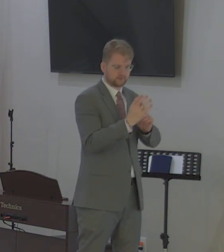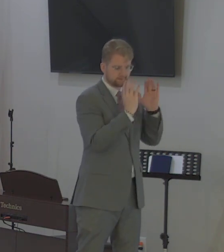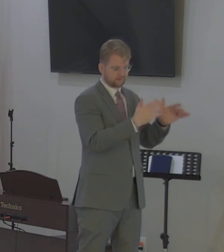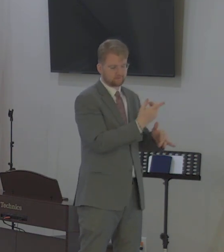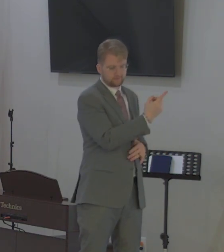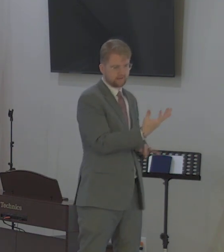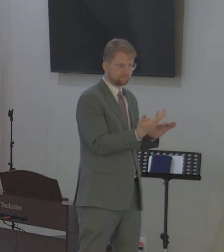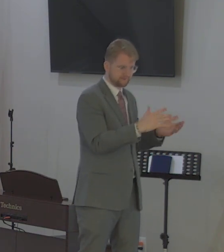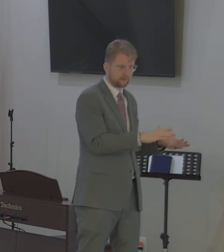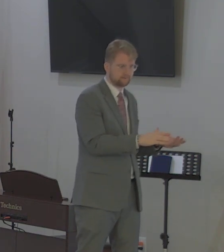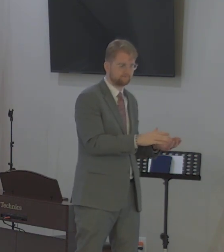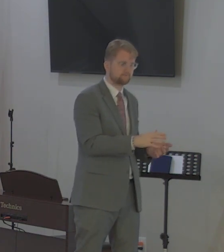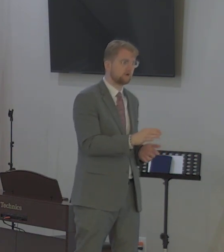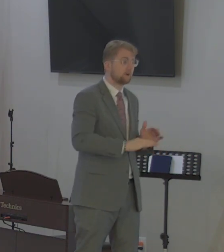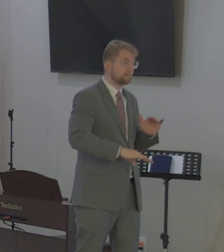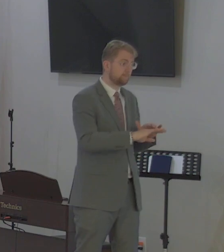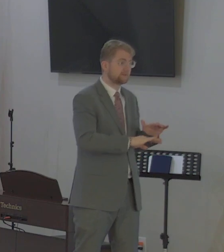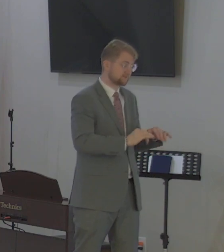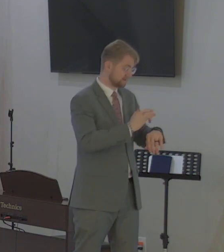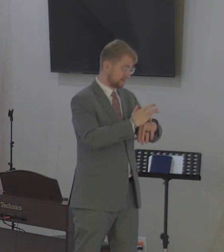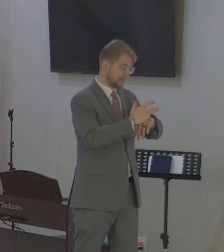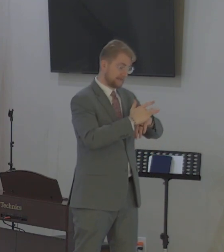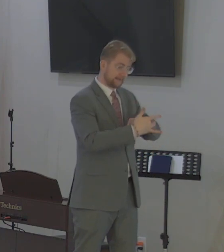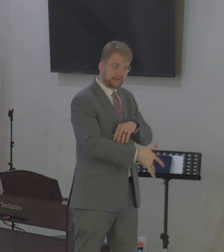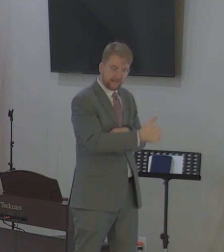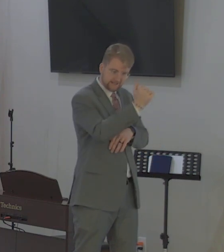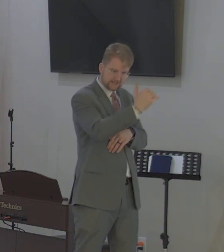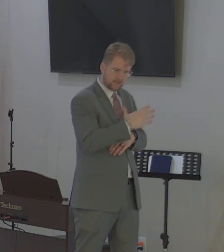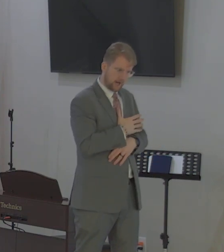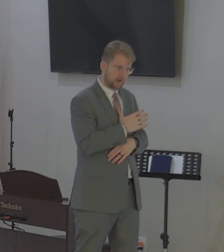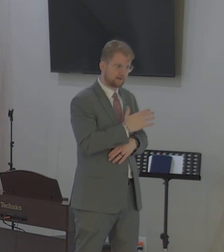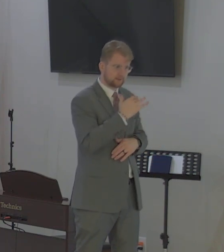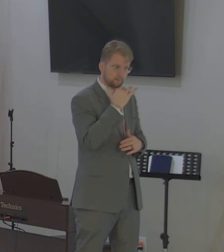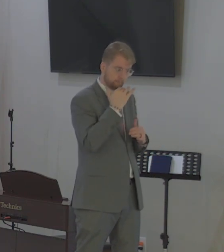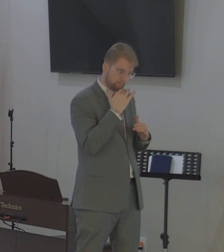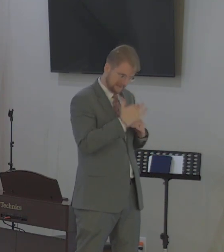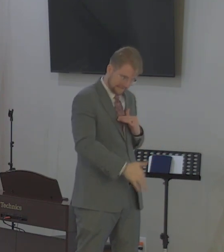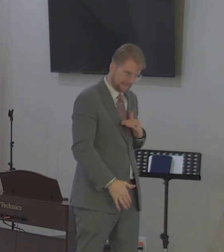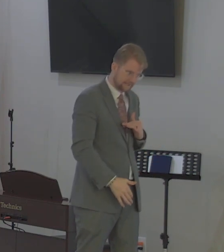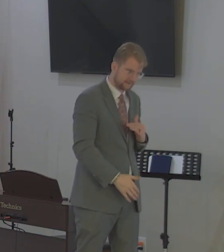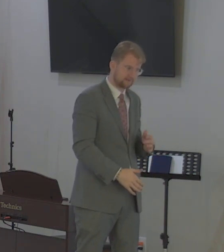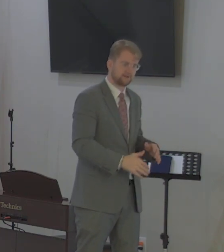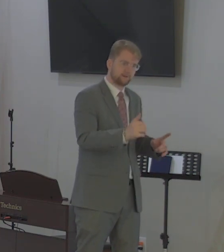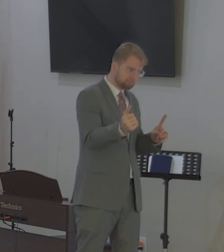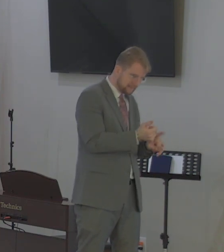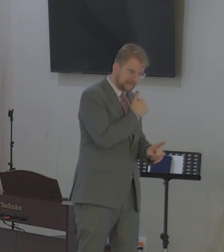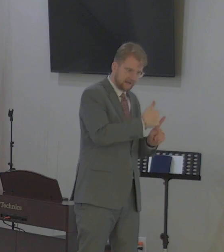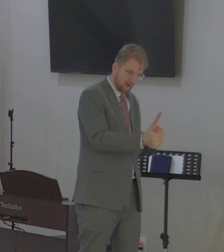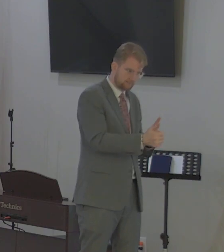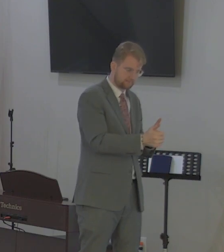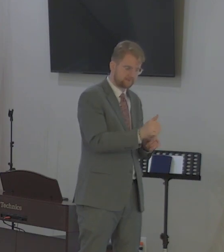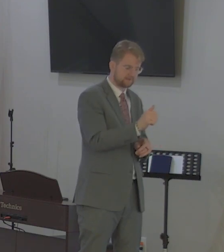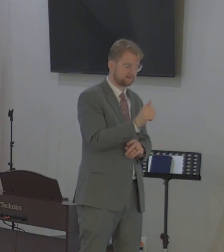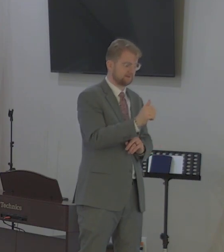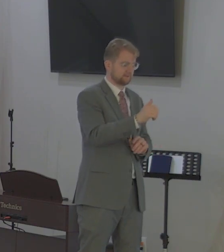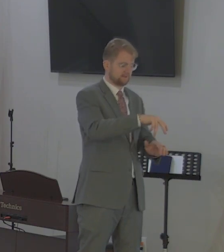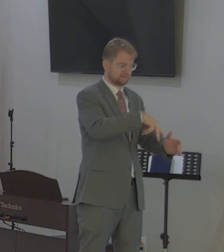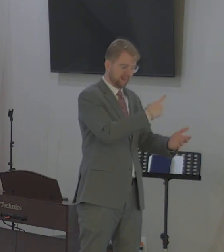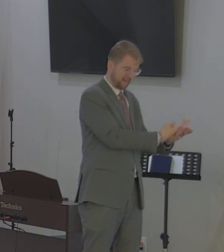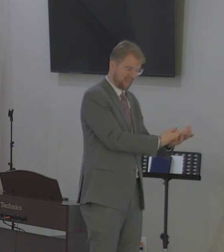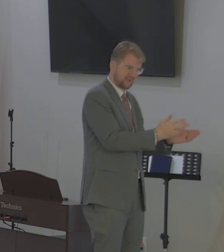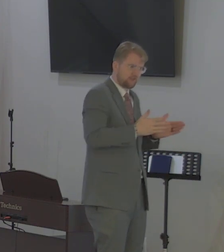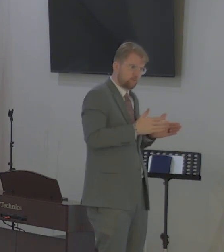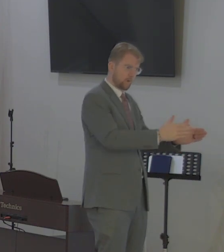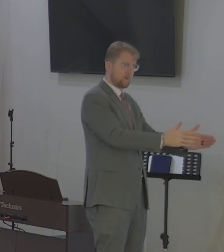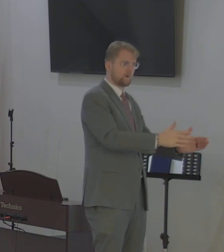Here's a naked, probably bleeding. We had wounds, so we know that he's bleeding. He's been beat up, and he's laying in the middle of the road, half